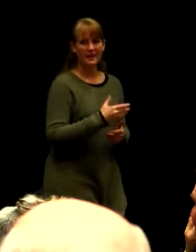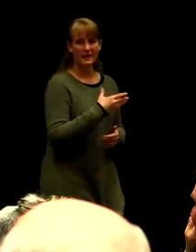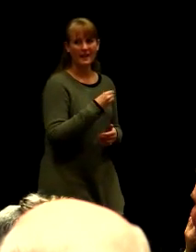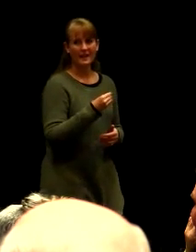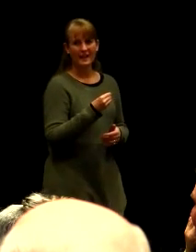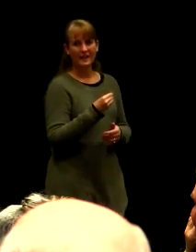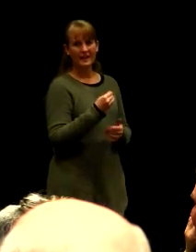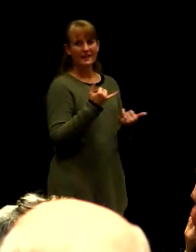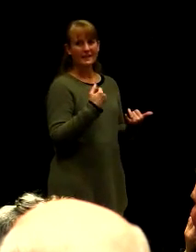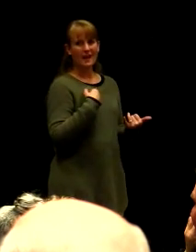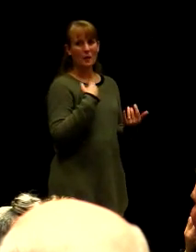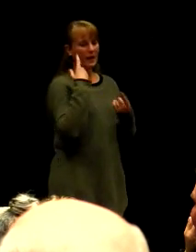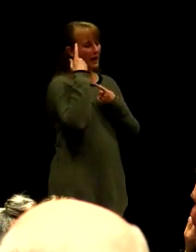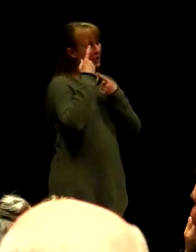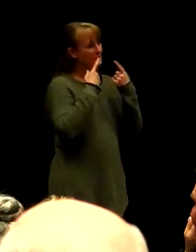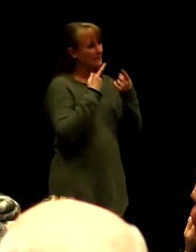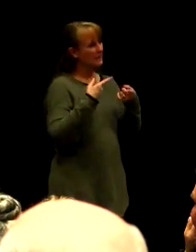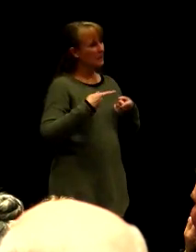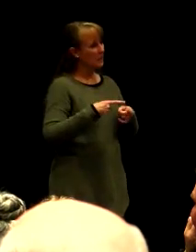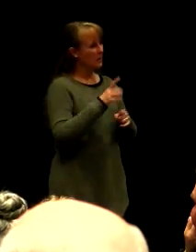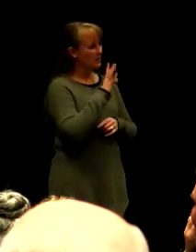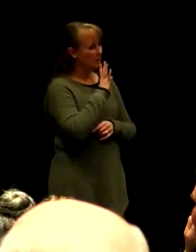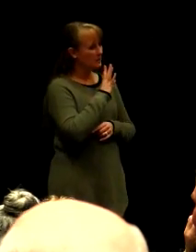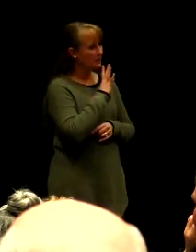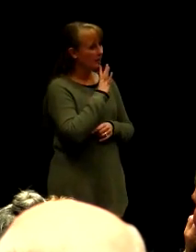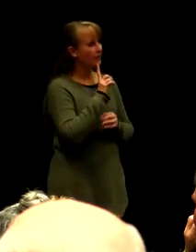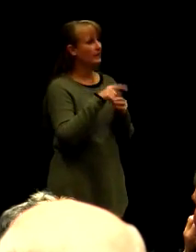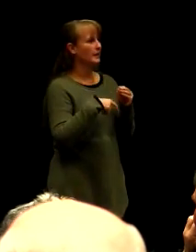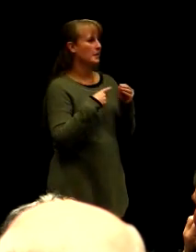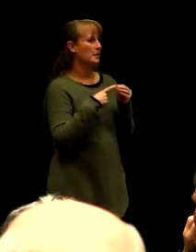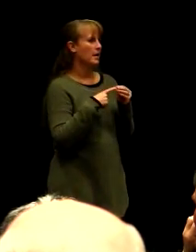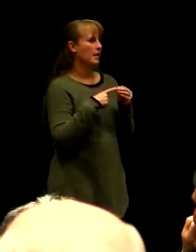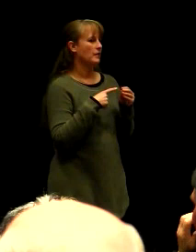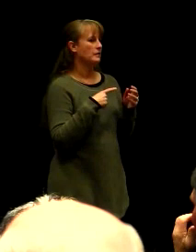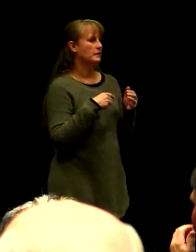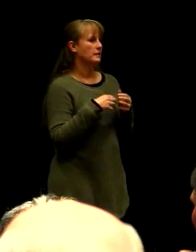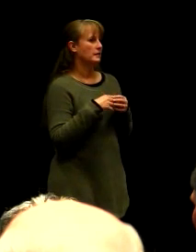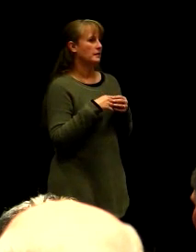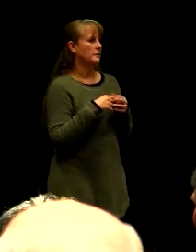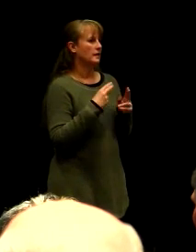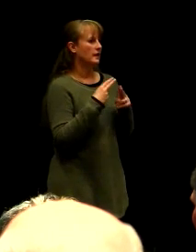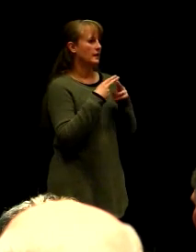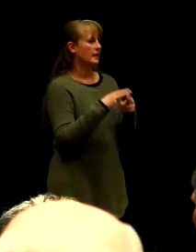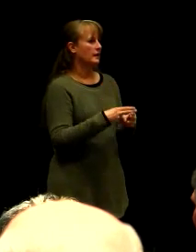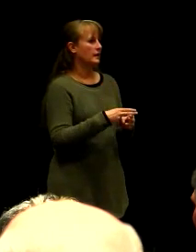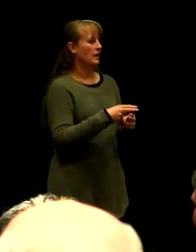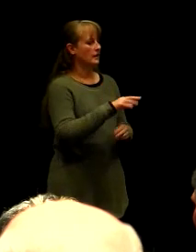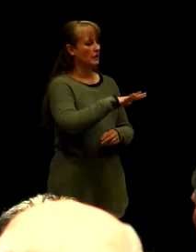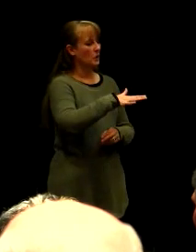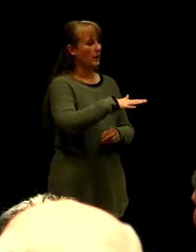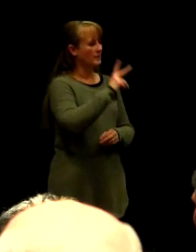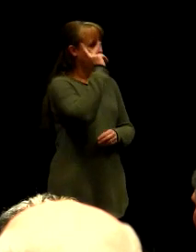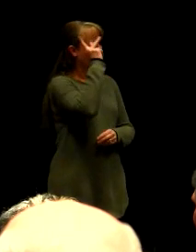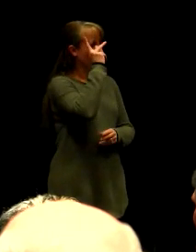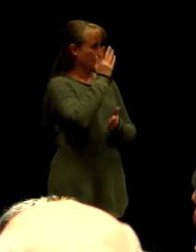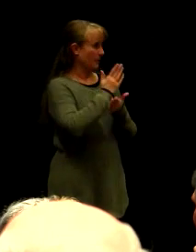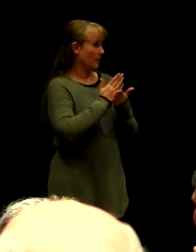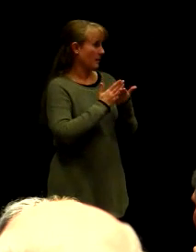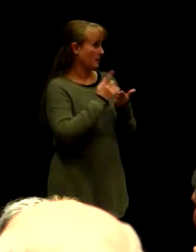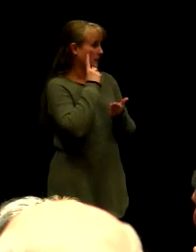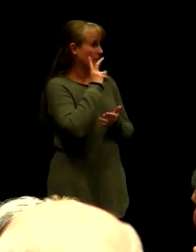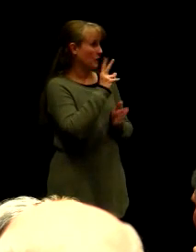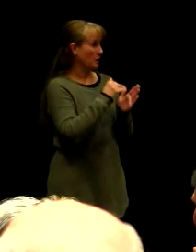And what I was thinking of while you were talking about the call it the quasi-philosophical aspects